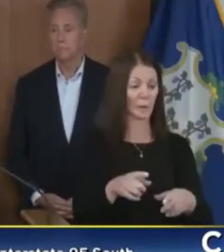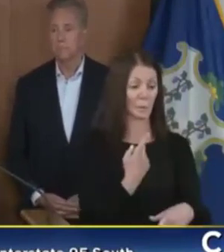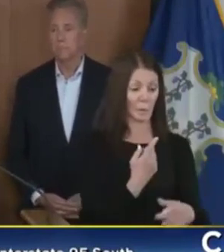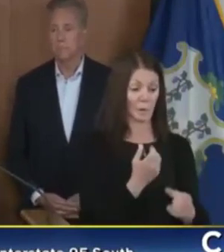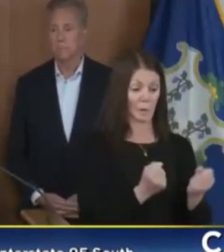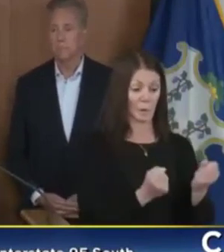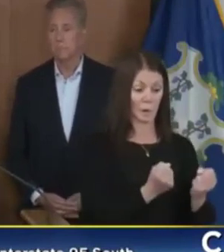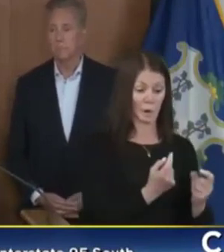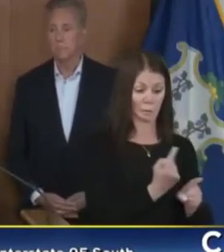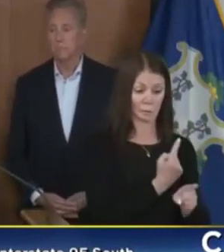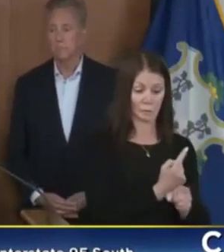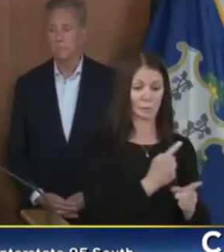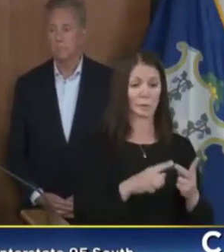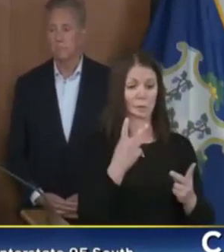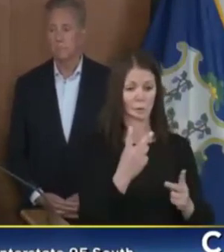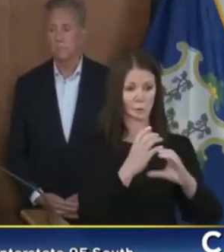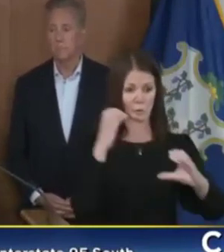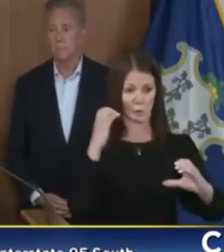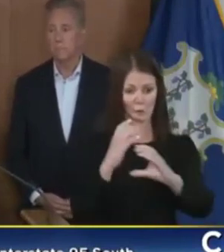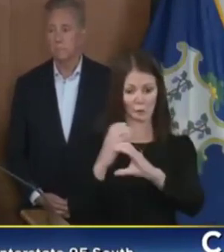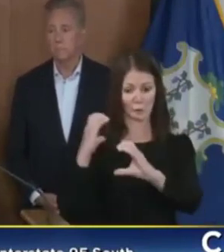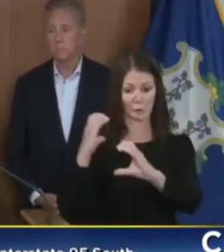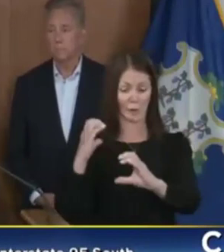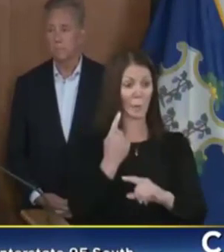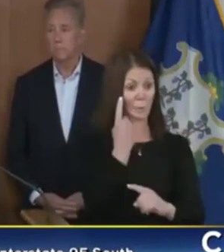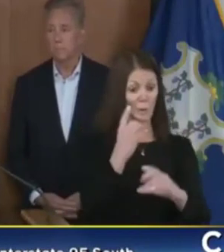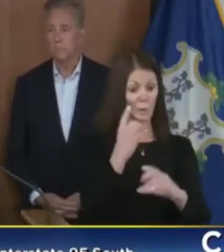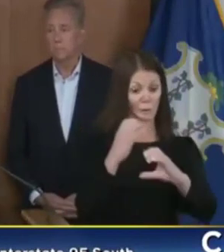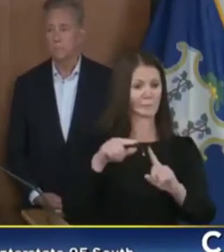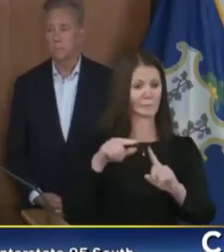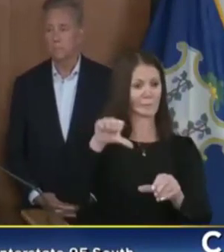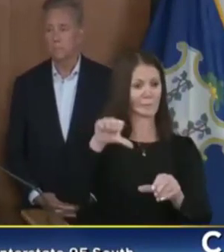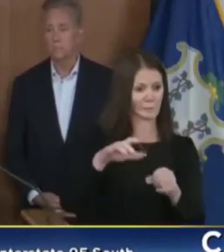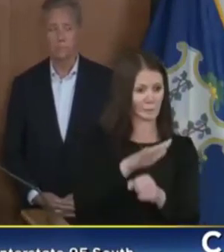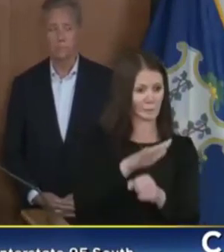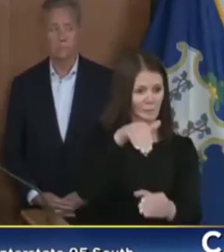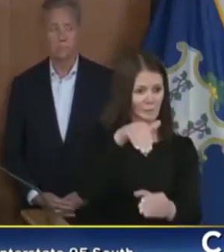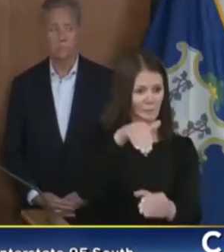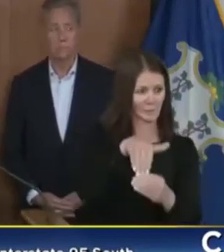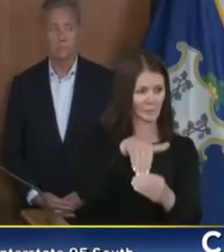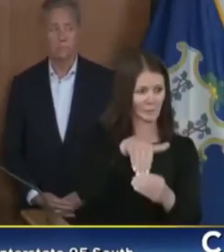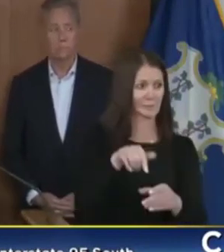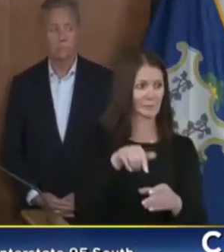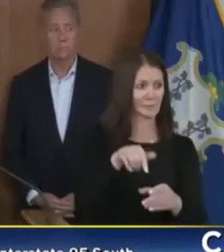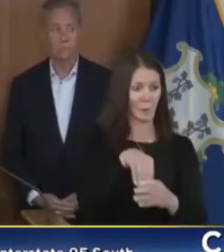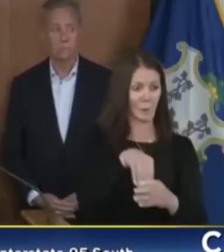vehicle and two tractor trailers, one of them being a tanker truck carrying fuel oil.